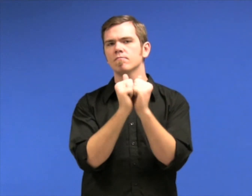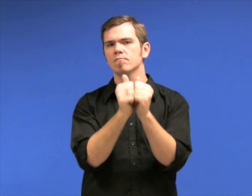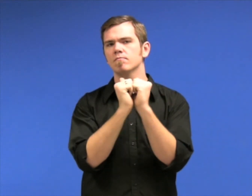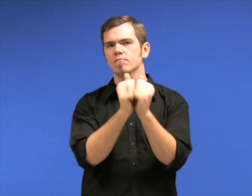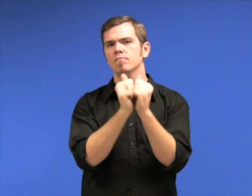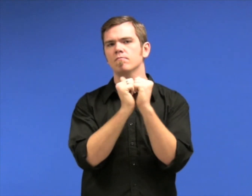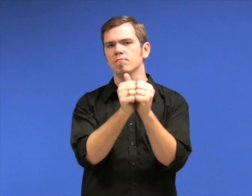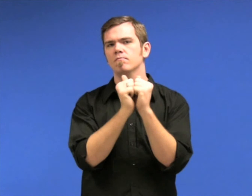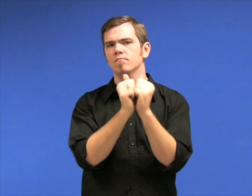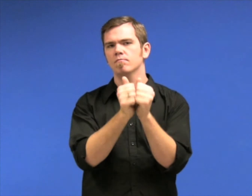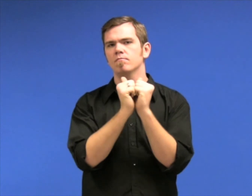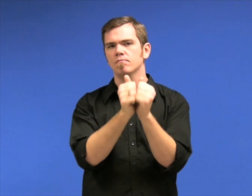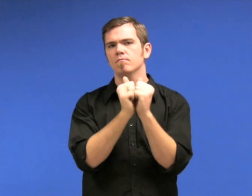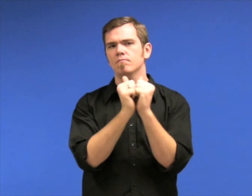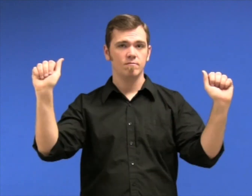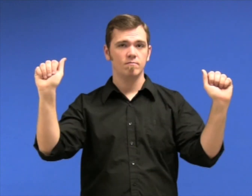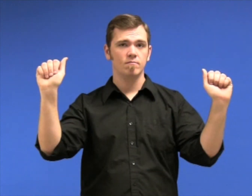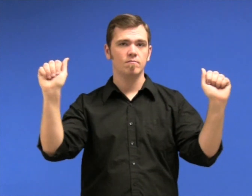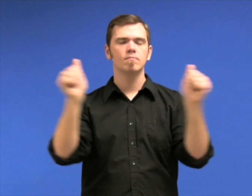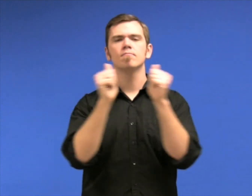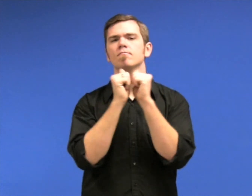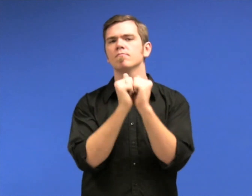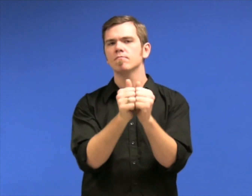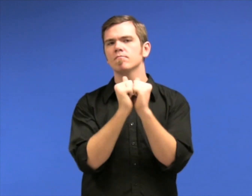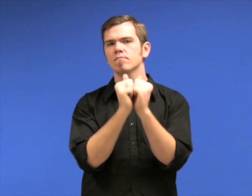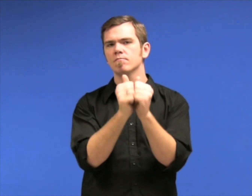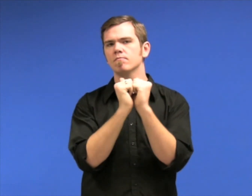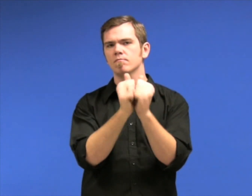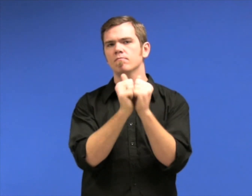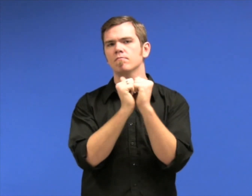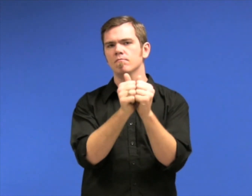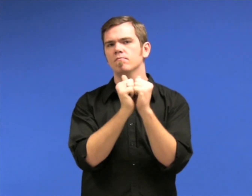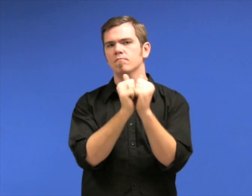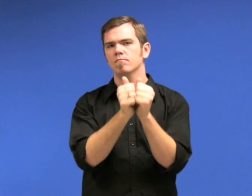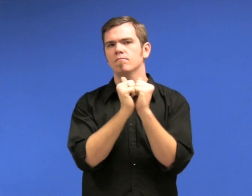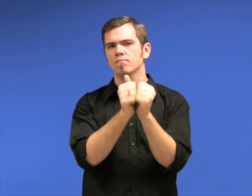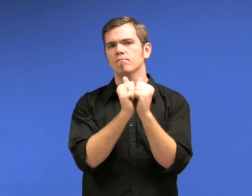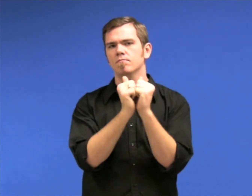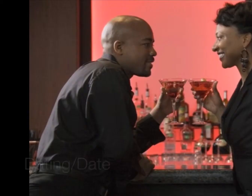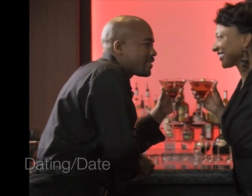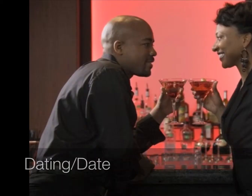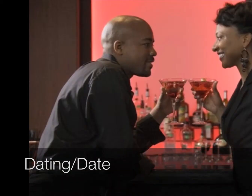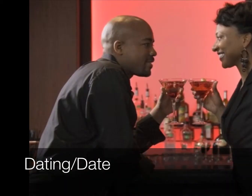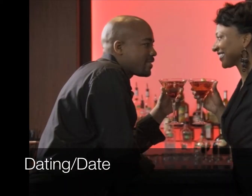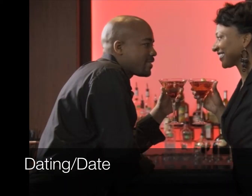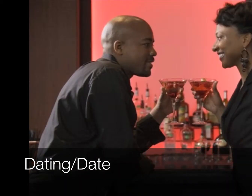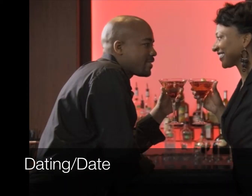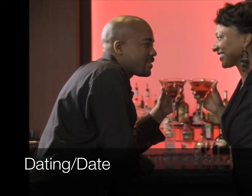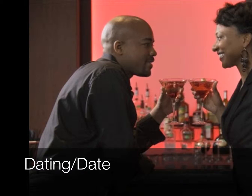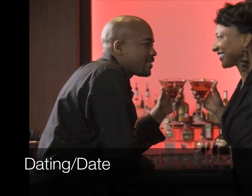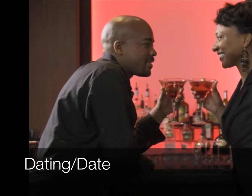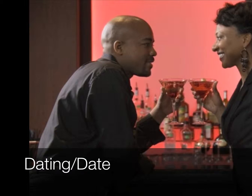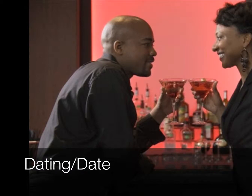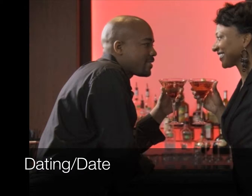seriously. So we have going steady. Going steady. All right, now the sign for dating